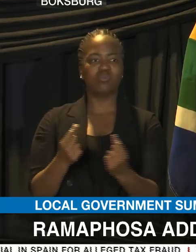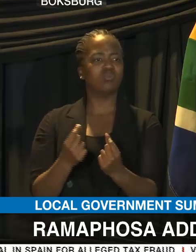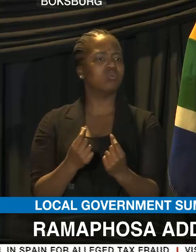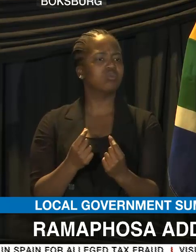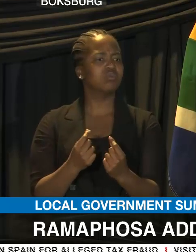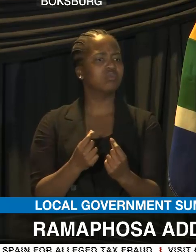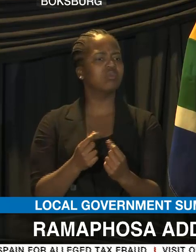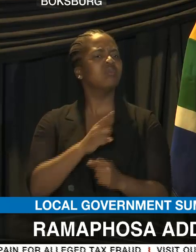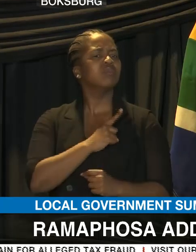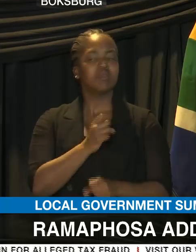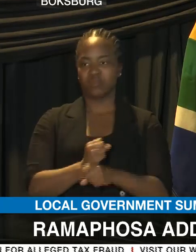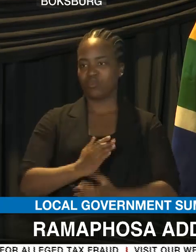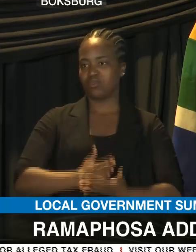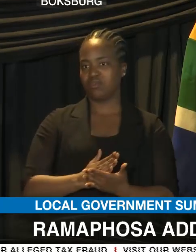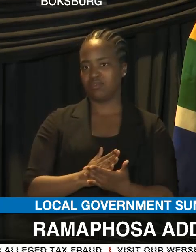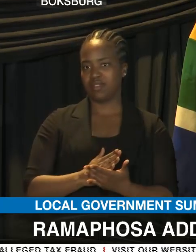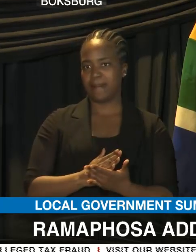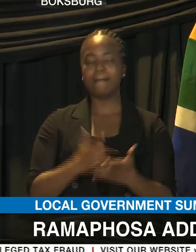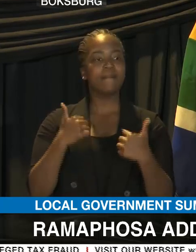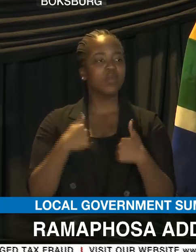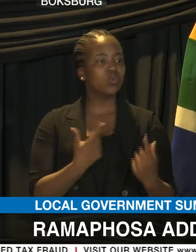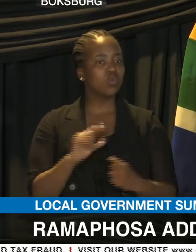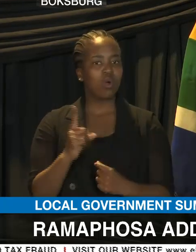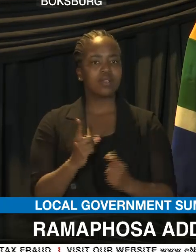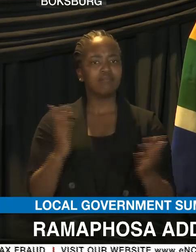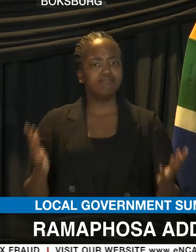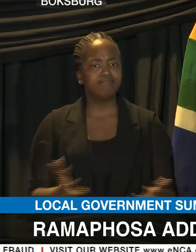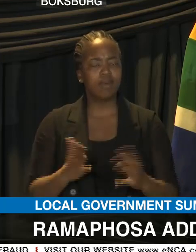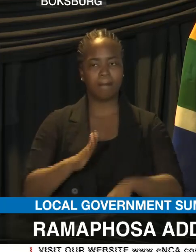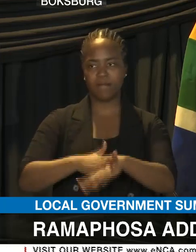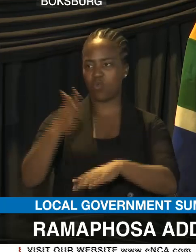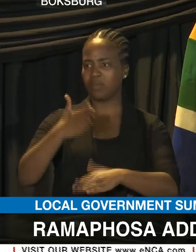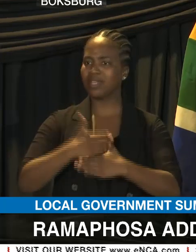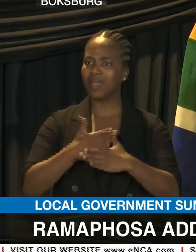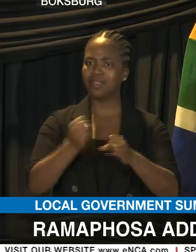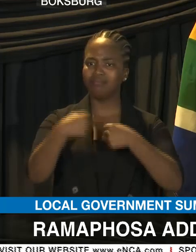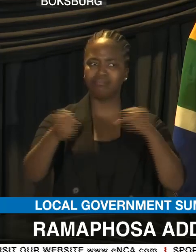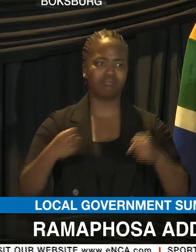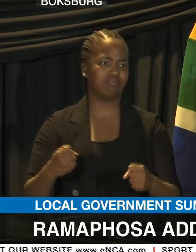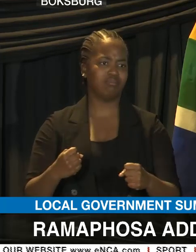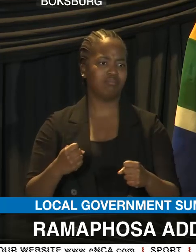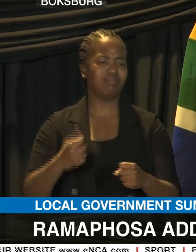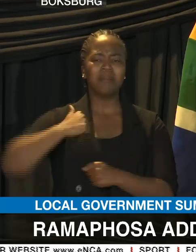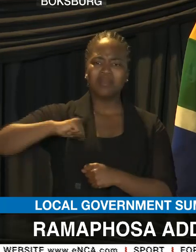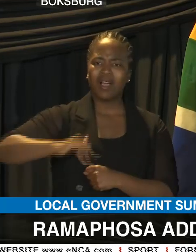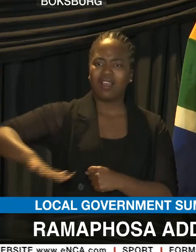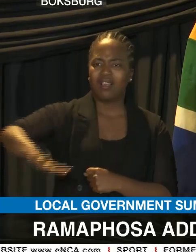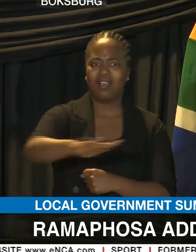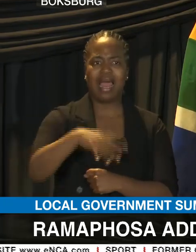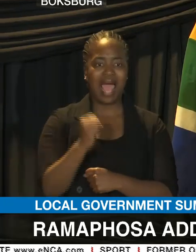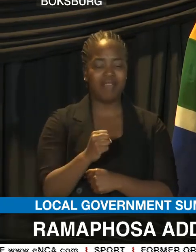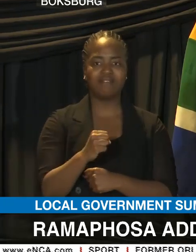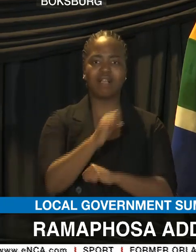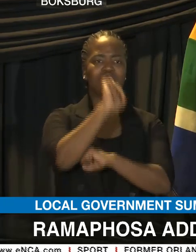ensuring that we promote local economic development. And it should not be